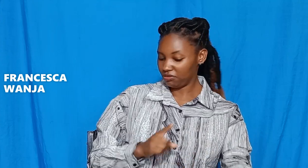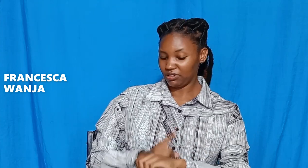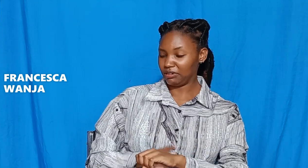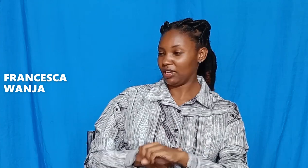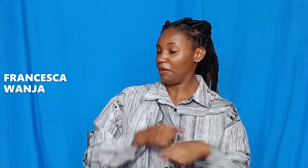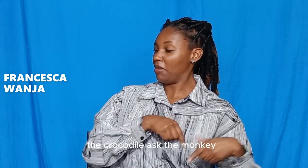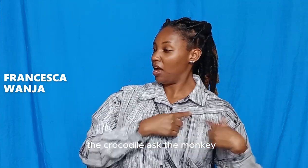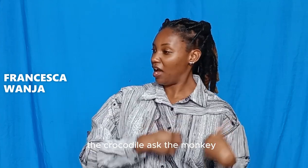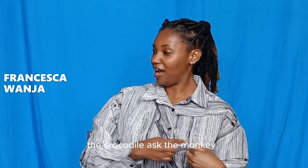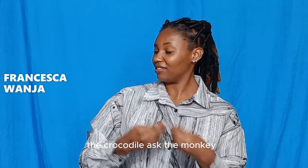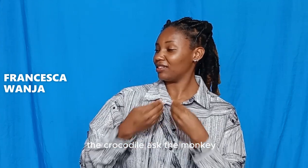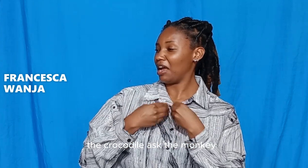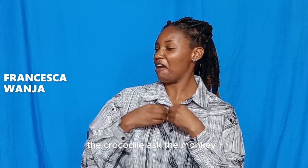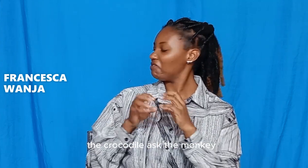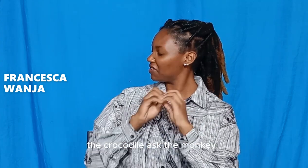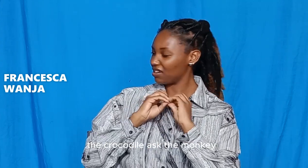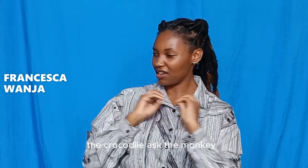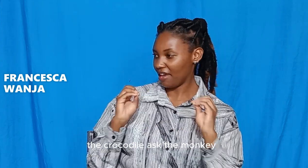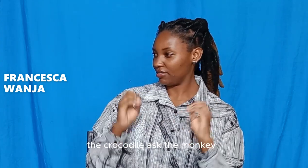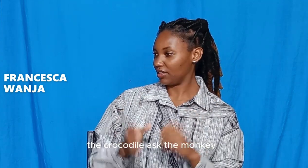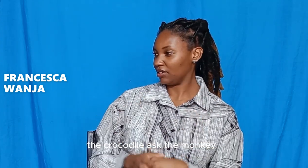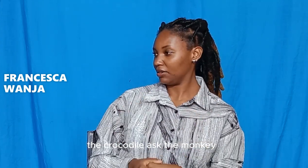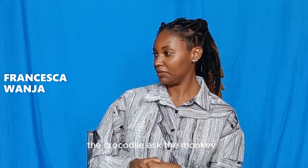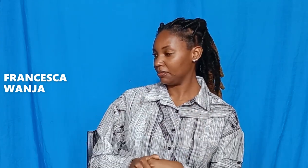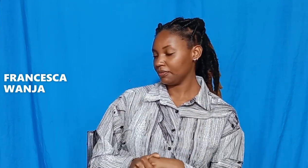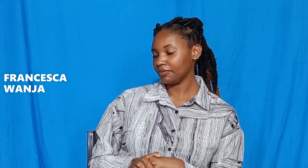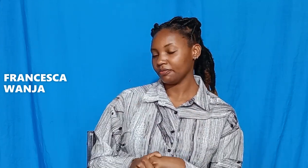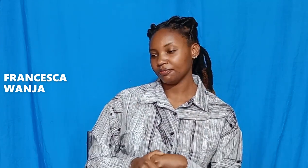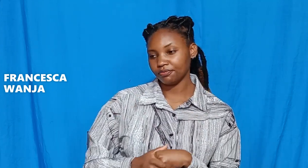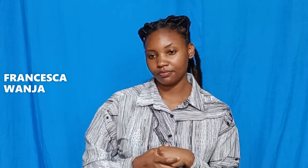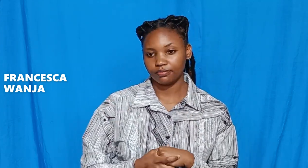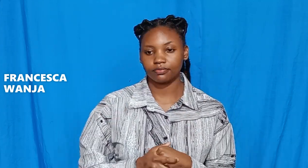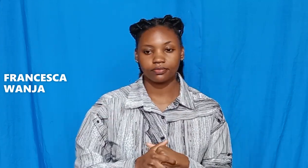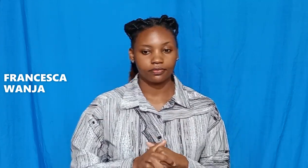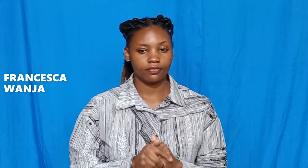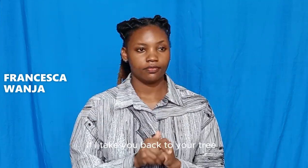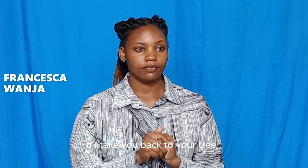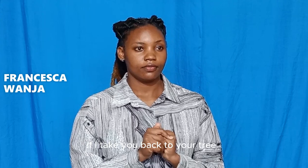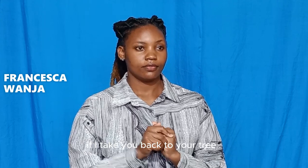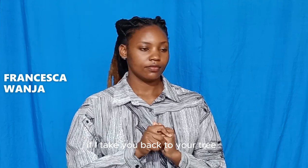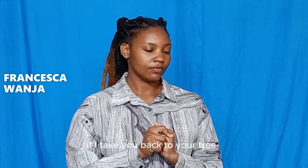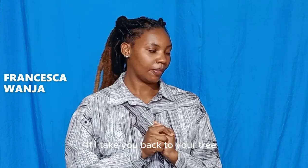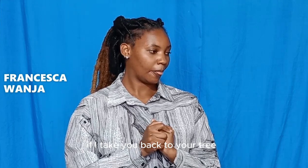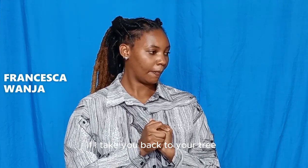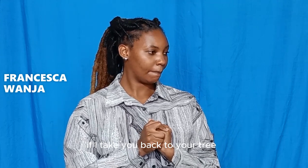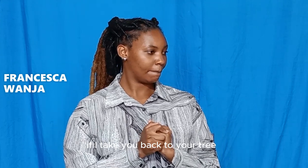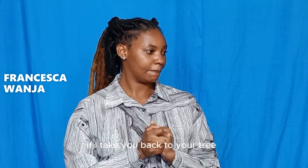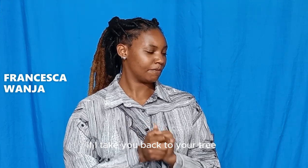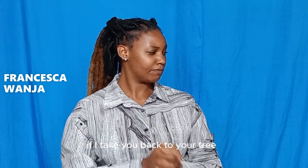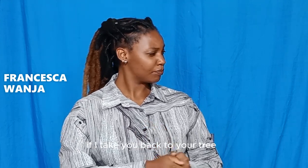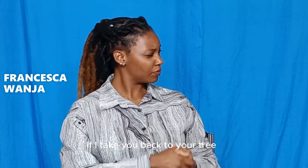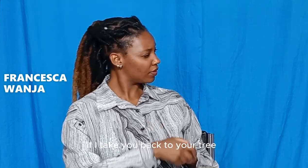The crocodile asked the monkey. The If I take you back to your tree,